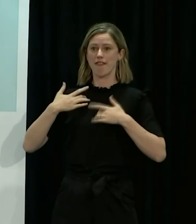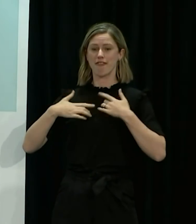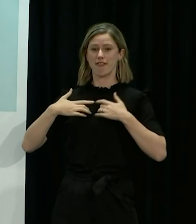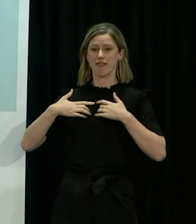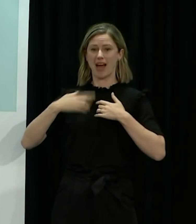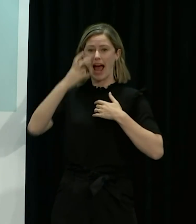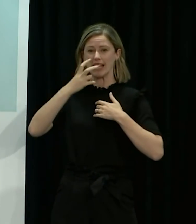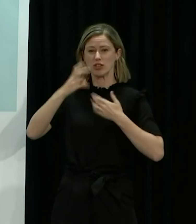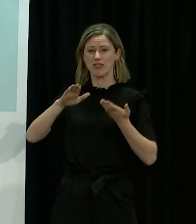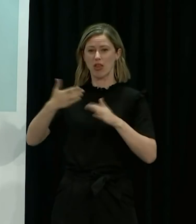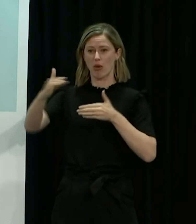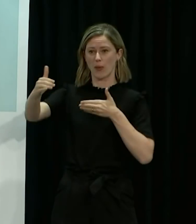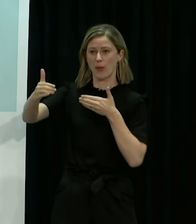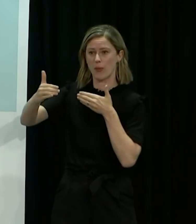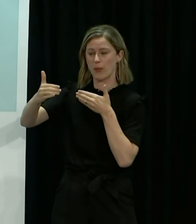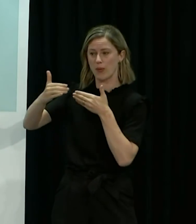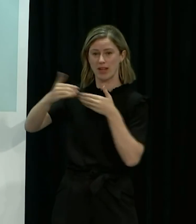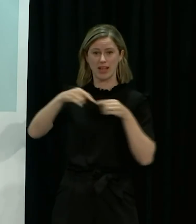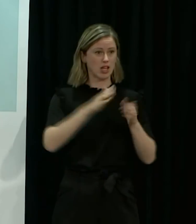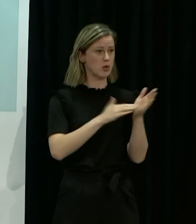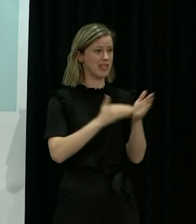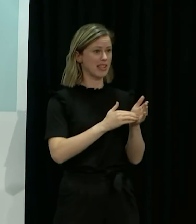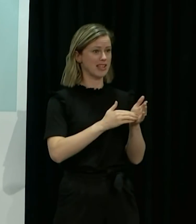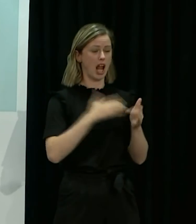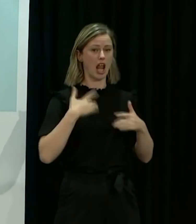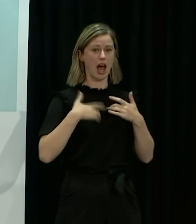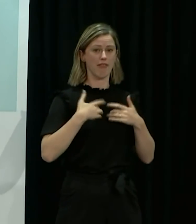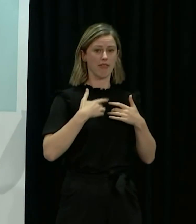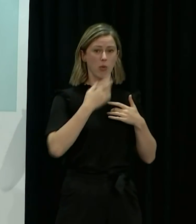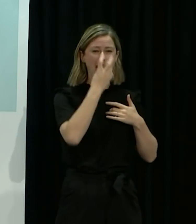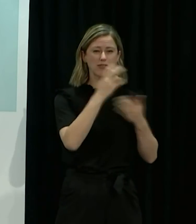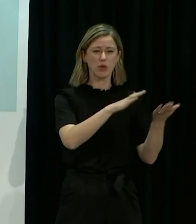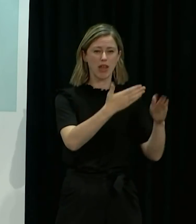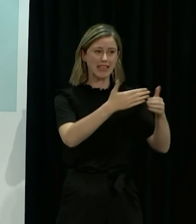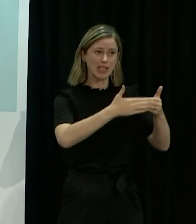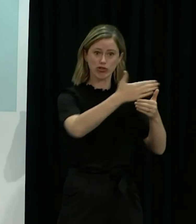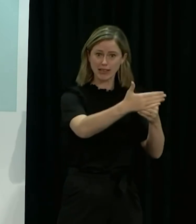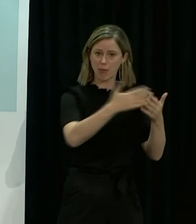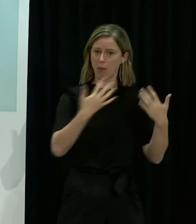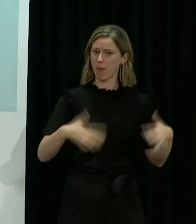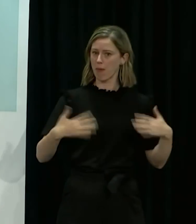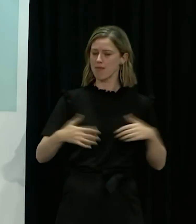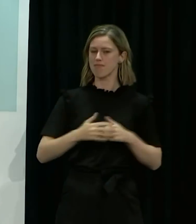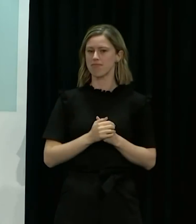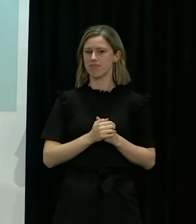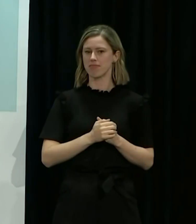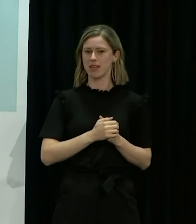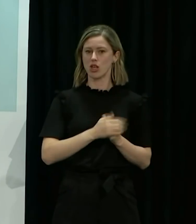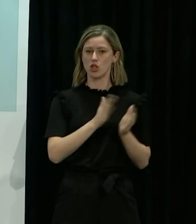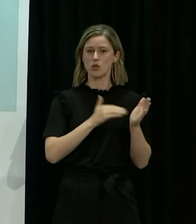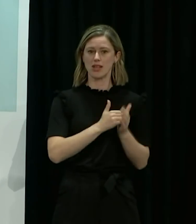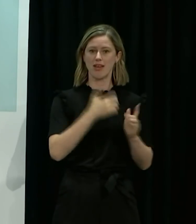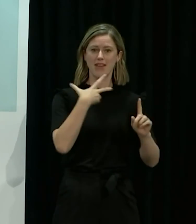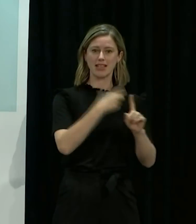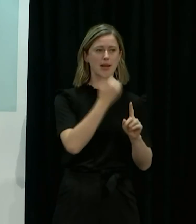shortened, ours is amongst 3 where it has increased. As we head into the next phase, we do so with amongst the highest vaccination